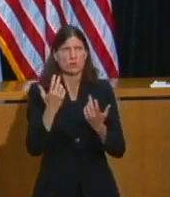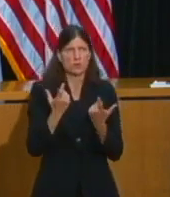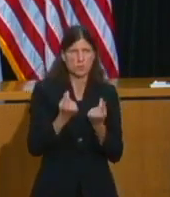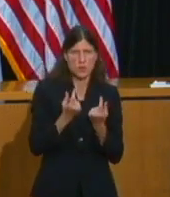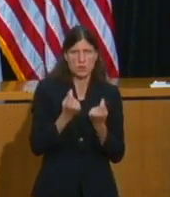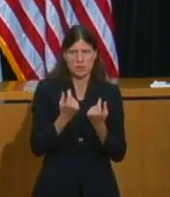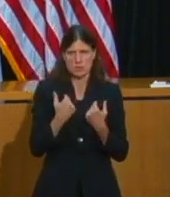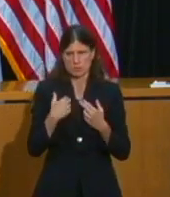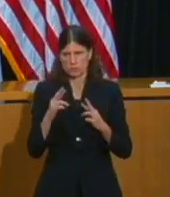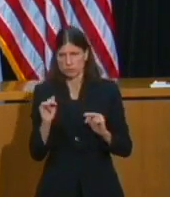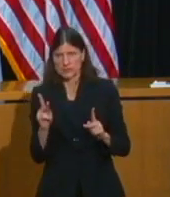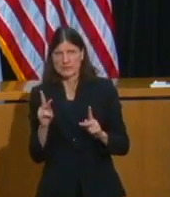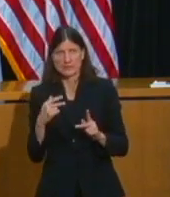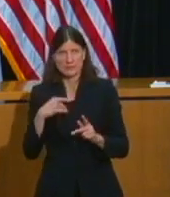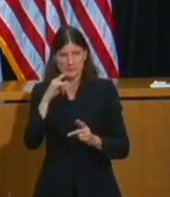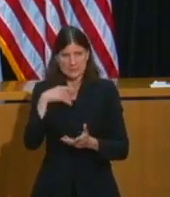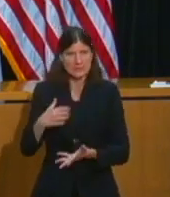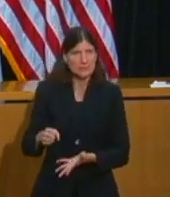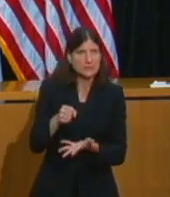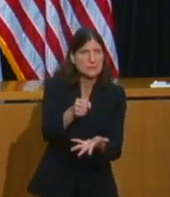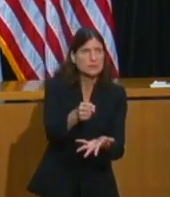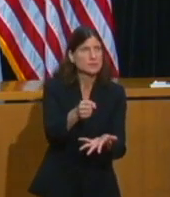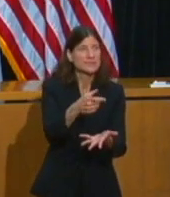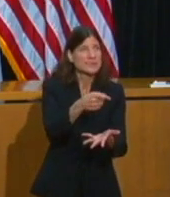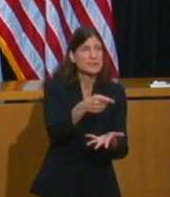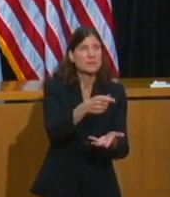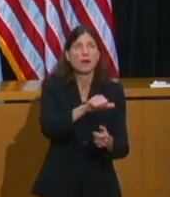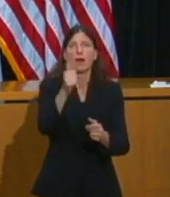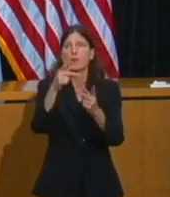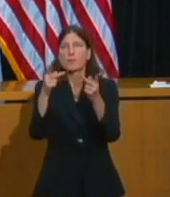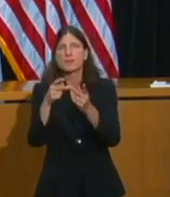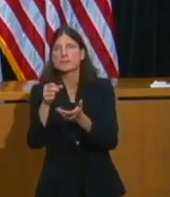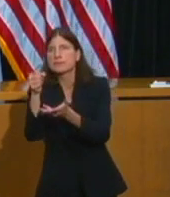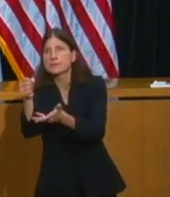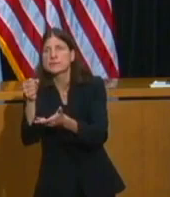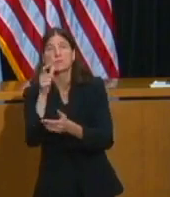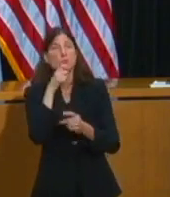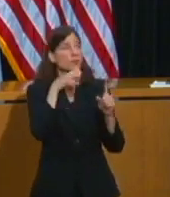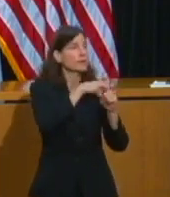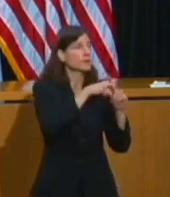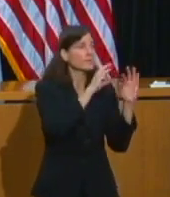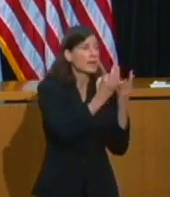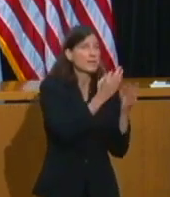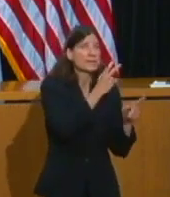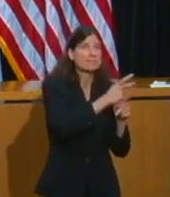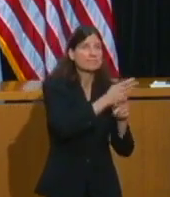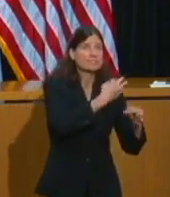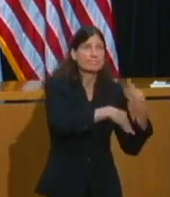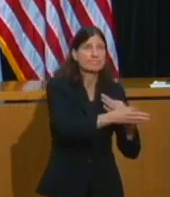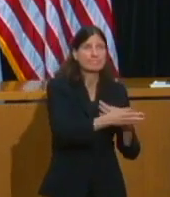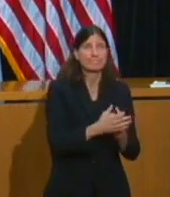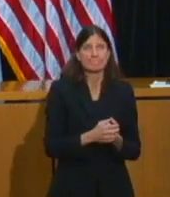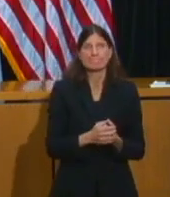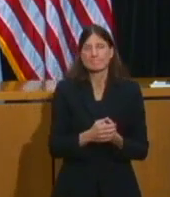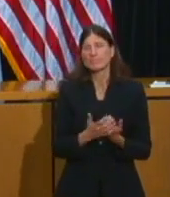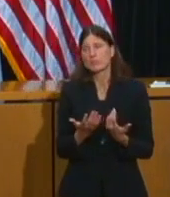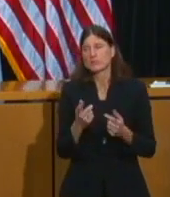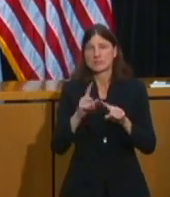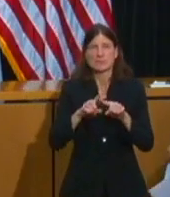out of childcare than just being in a childcare center. Do you want to speak to this, Sam?